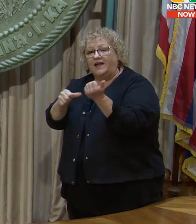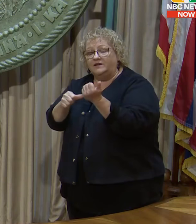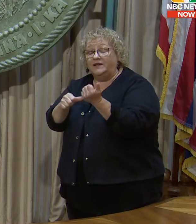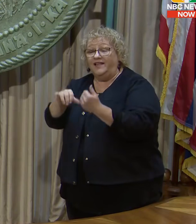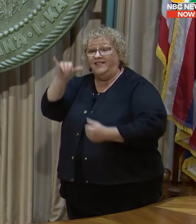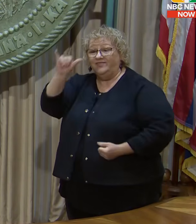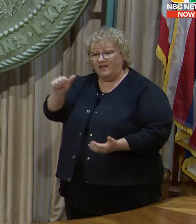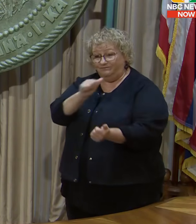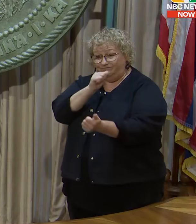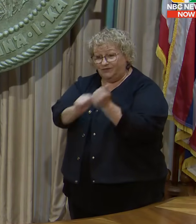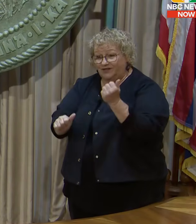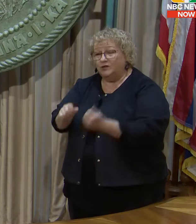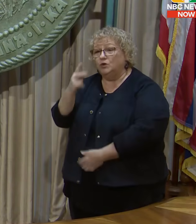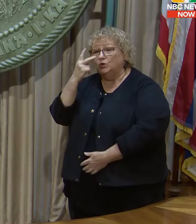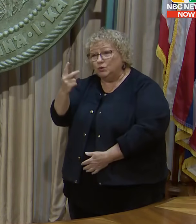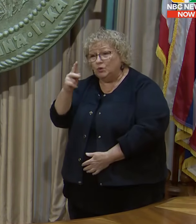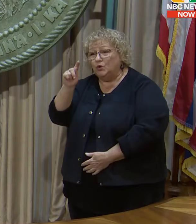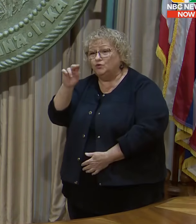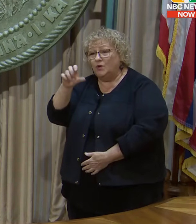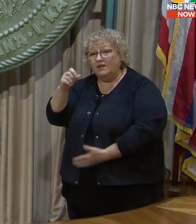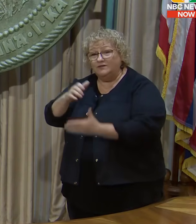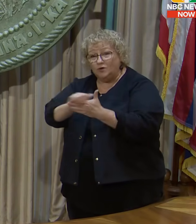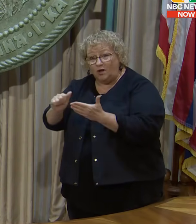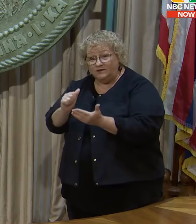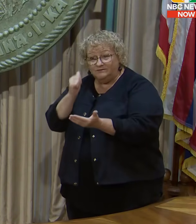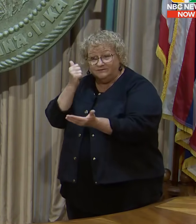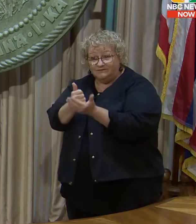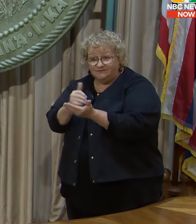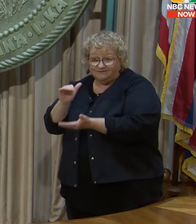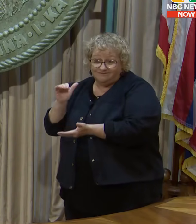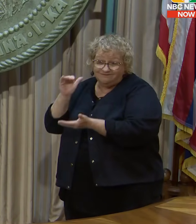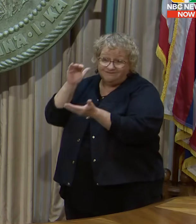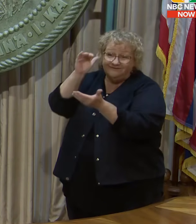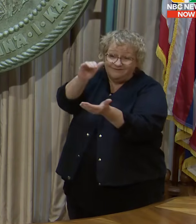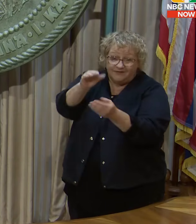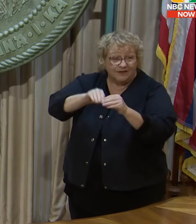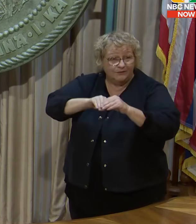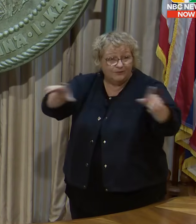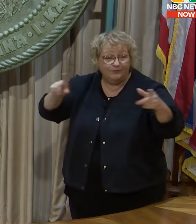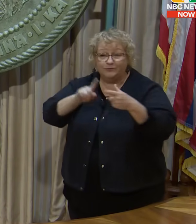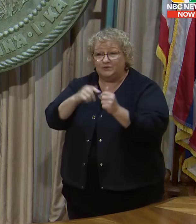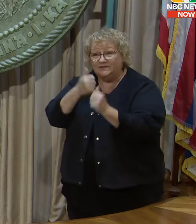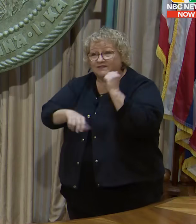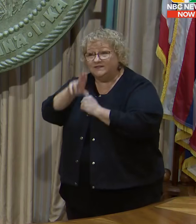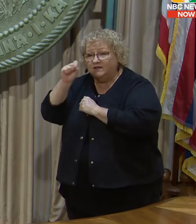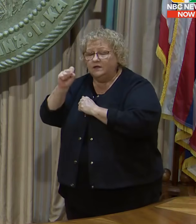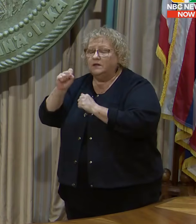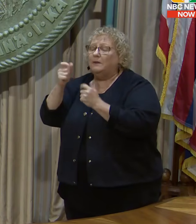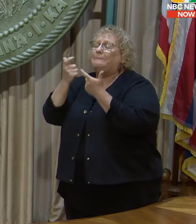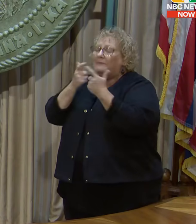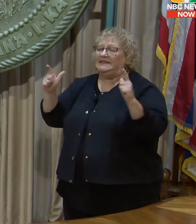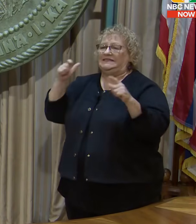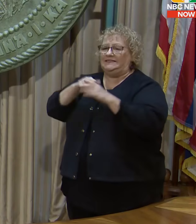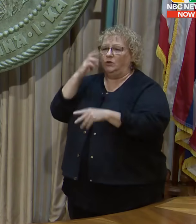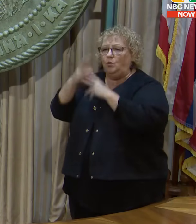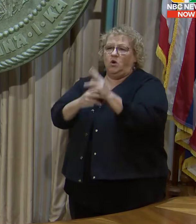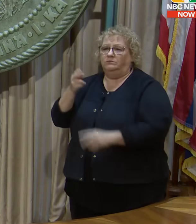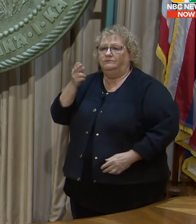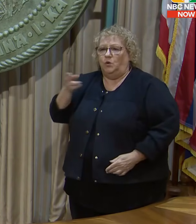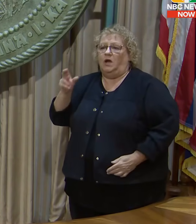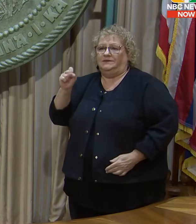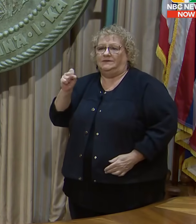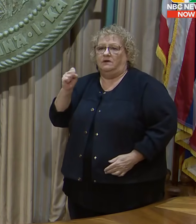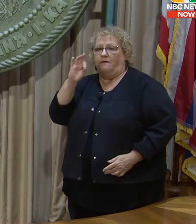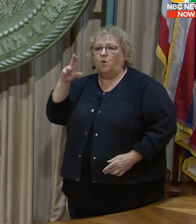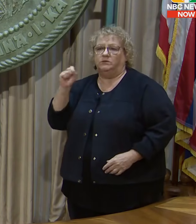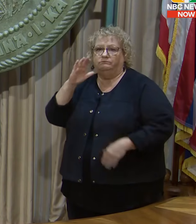U.S. history and will provide help to Hawaii's residents impacted by the pandemic. It is